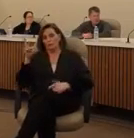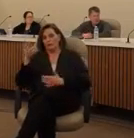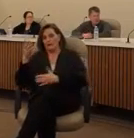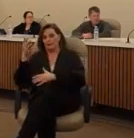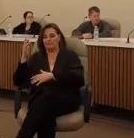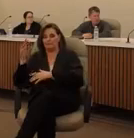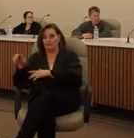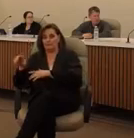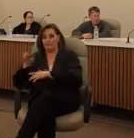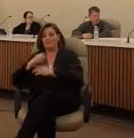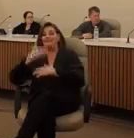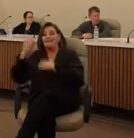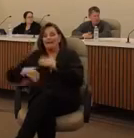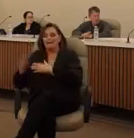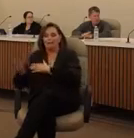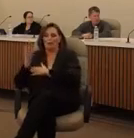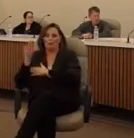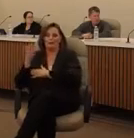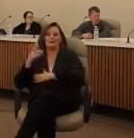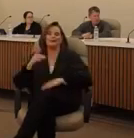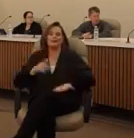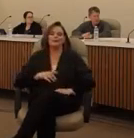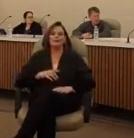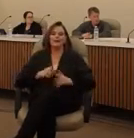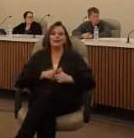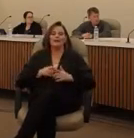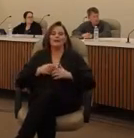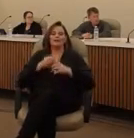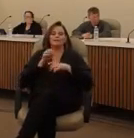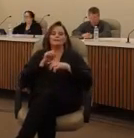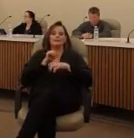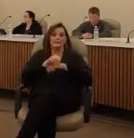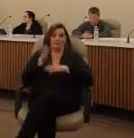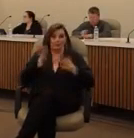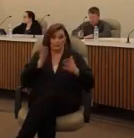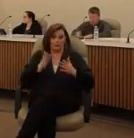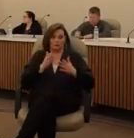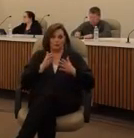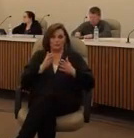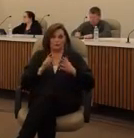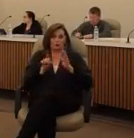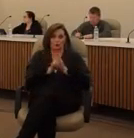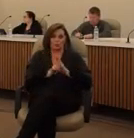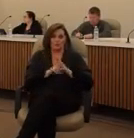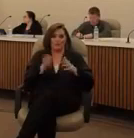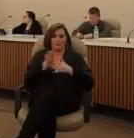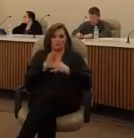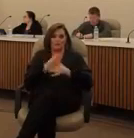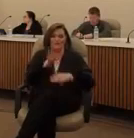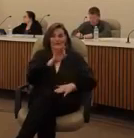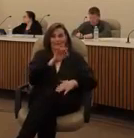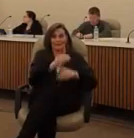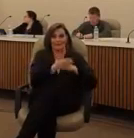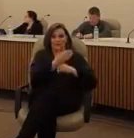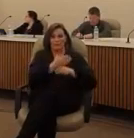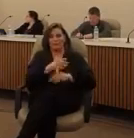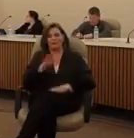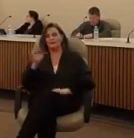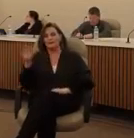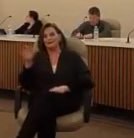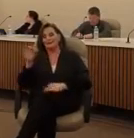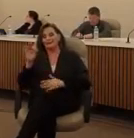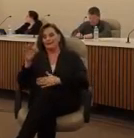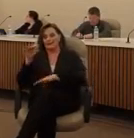when nearby residents are sleeping. That sounds like a good idea to me. Is 9 a.m. too